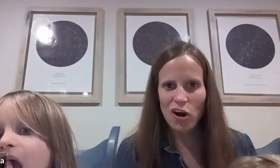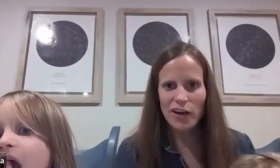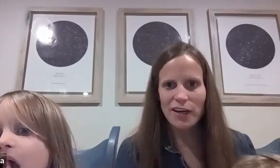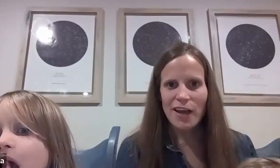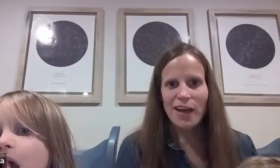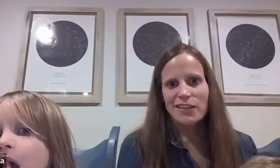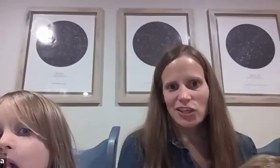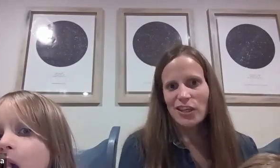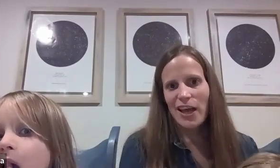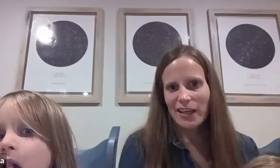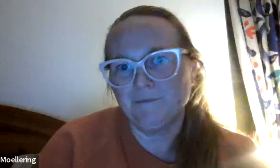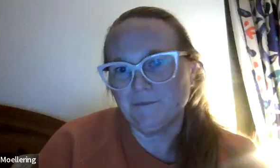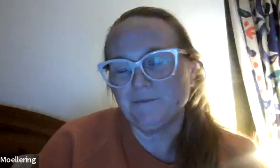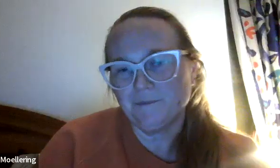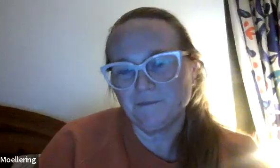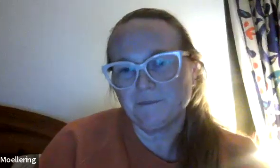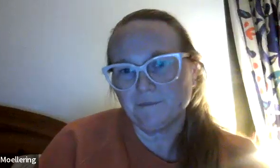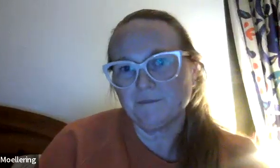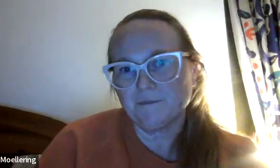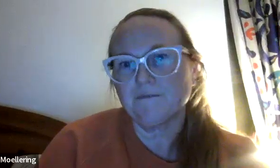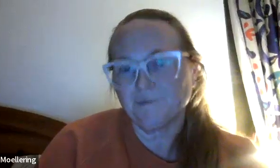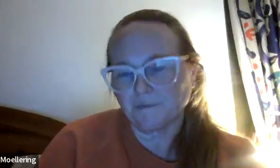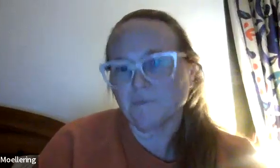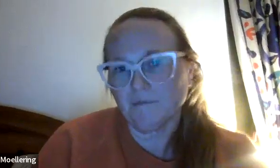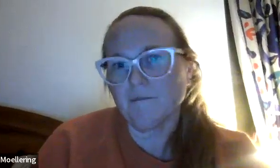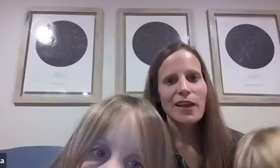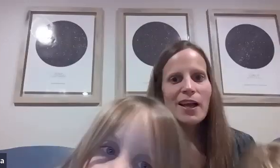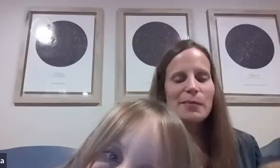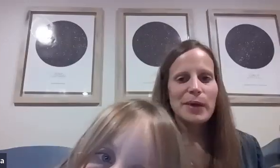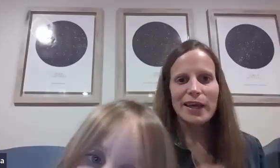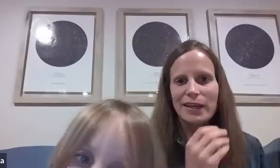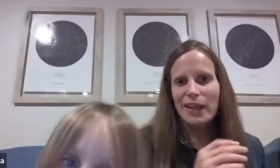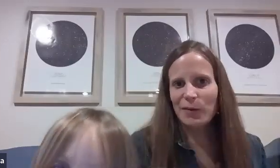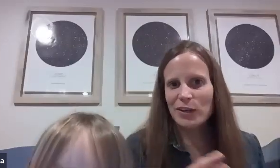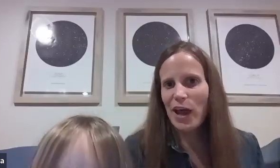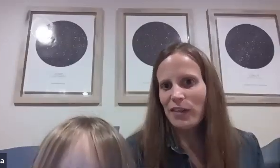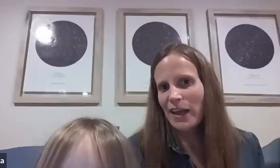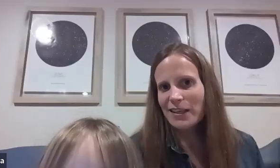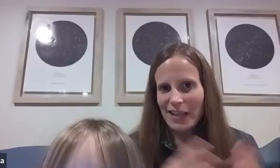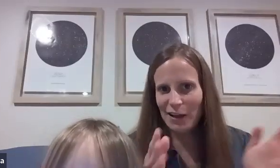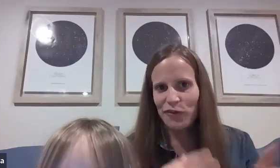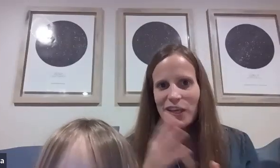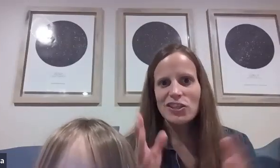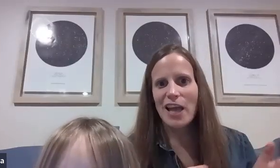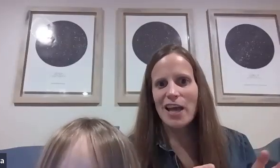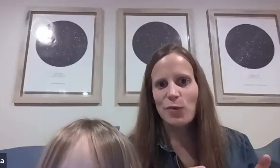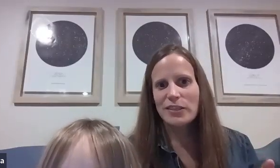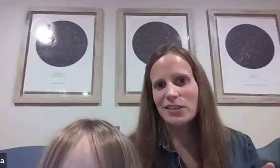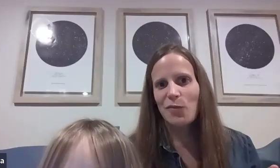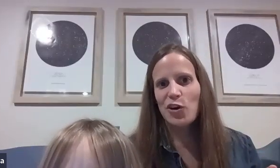hard to like, just keep the attention span going. But like when you have like this like free just ask questions and words,